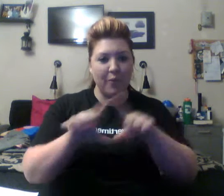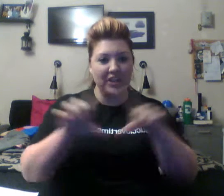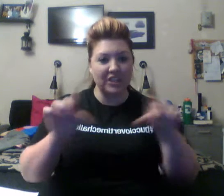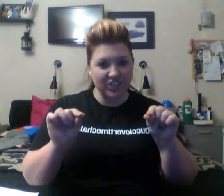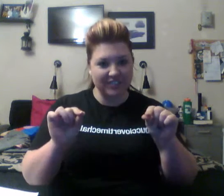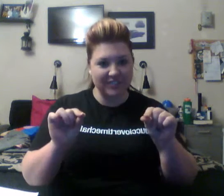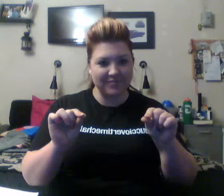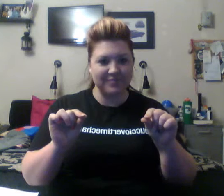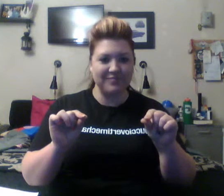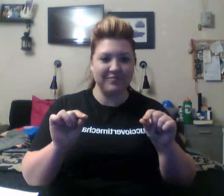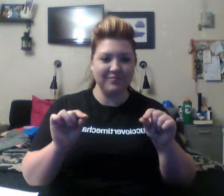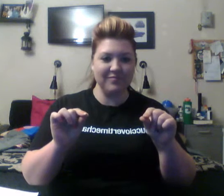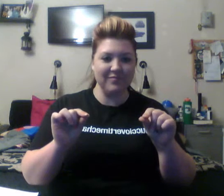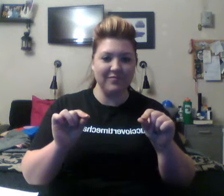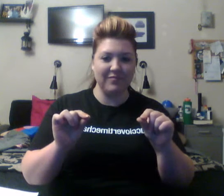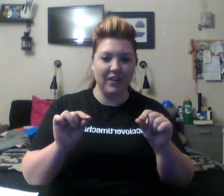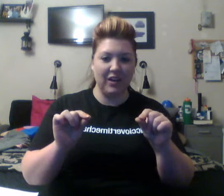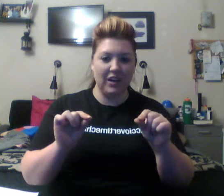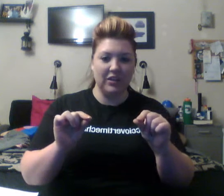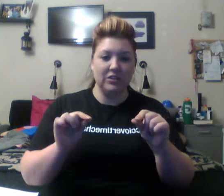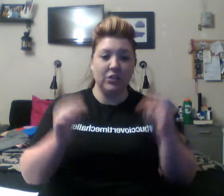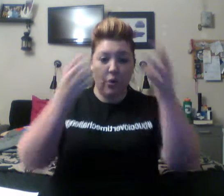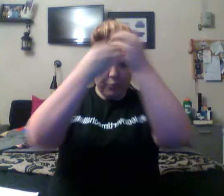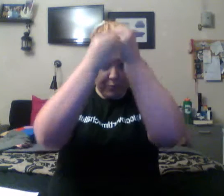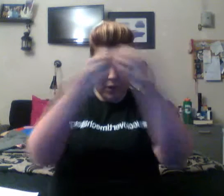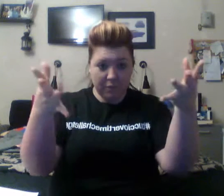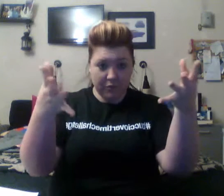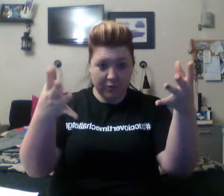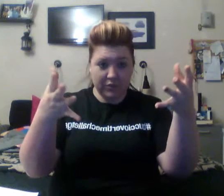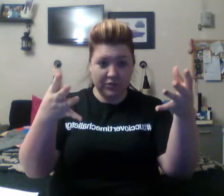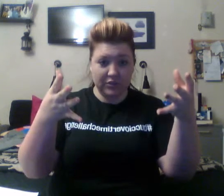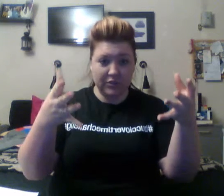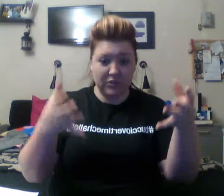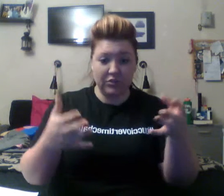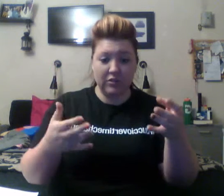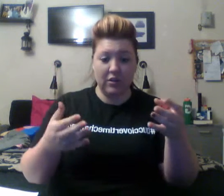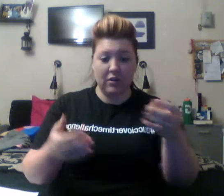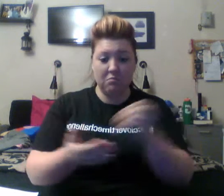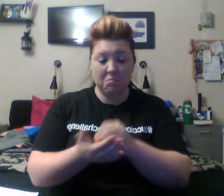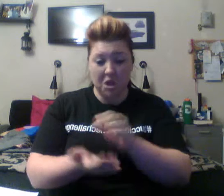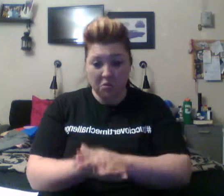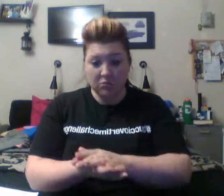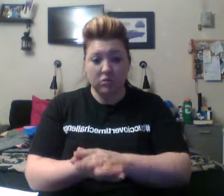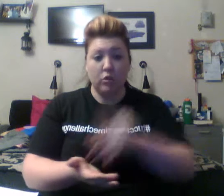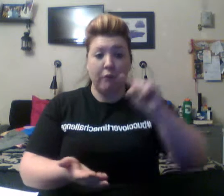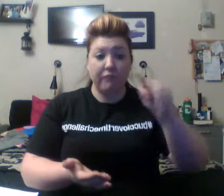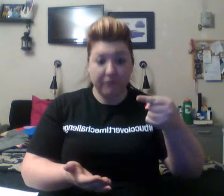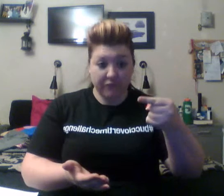you then do once the information, as I said, has been input, is you then go through and do what's called the first edit. And what that is that you go back and check